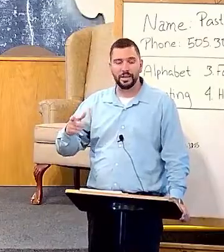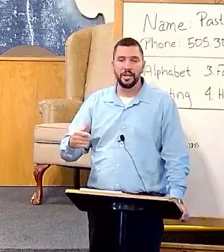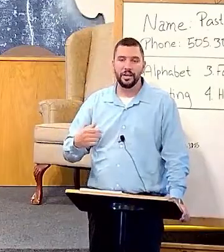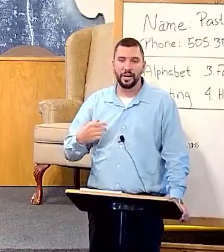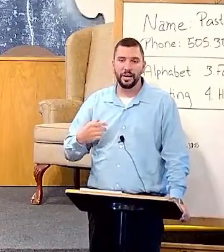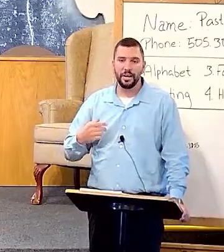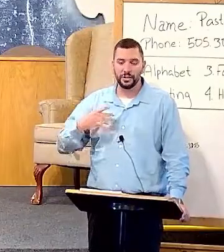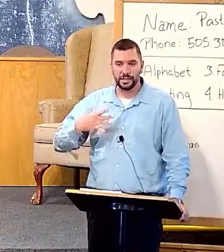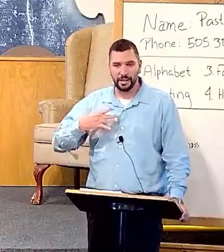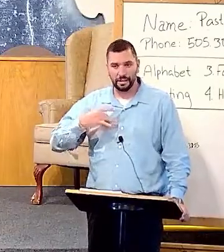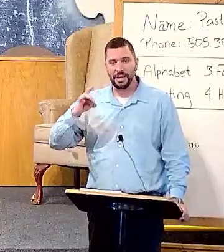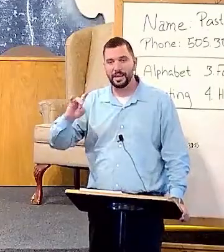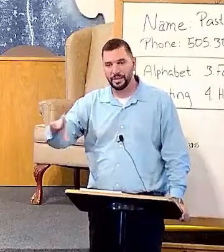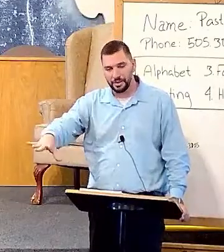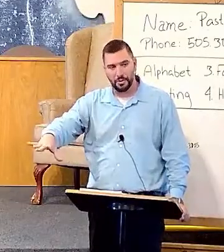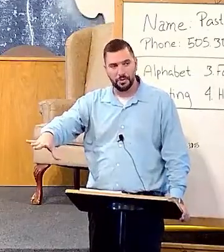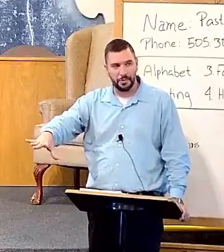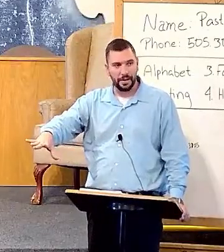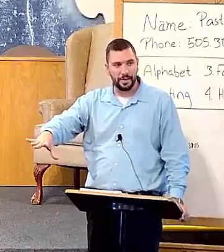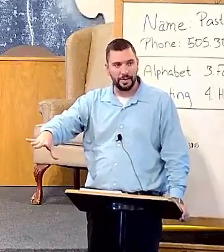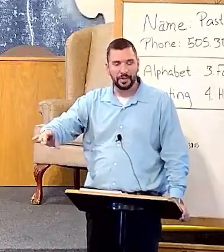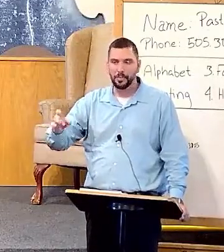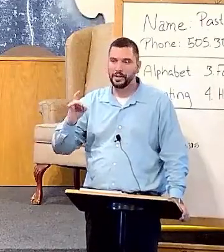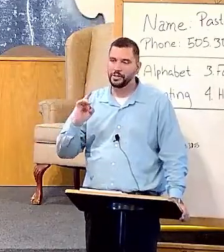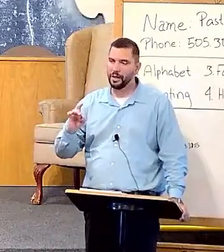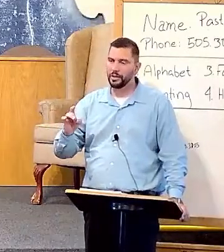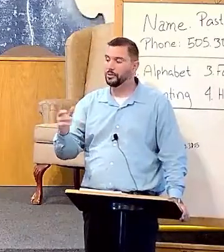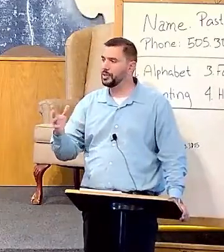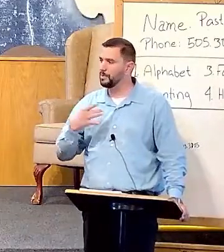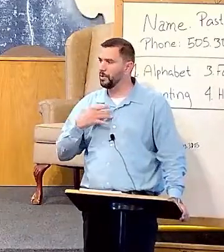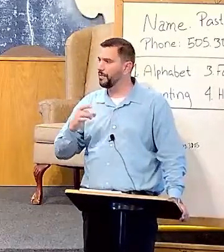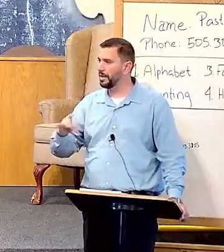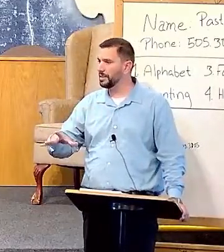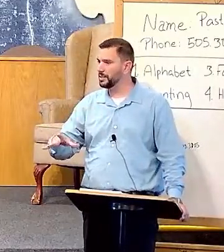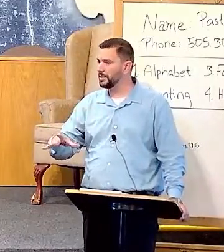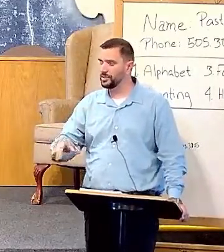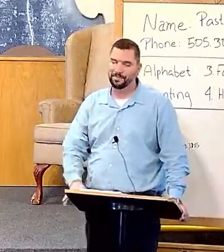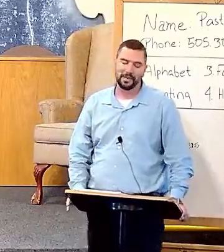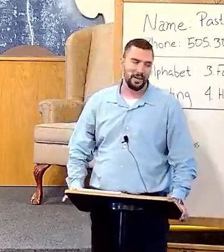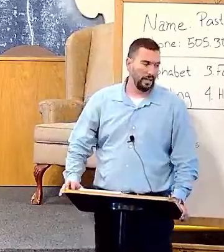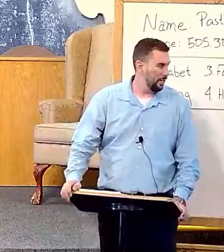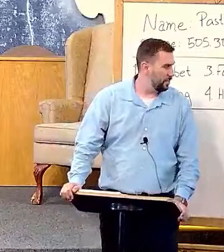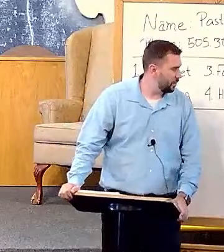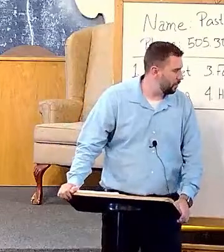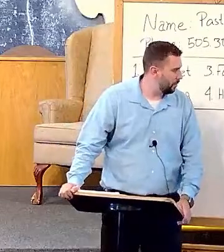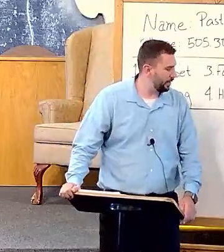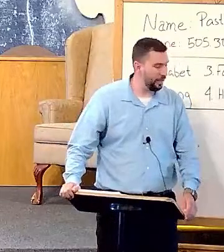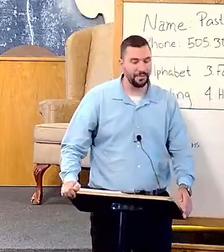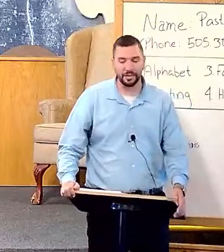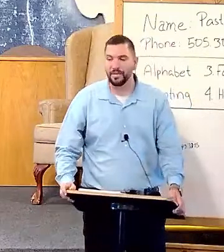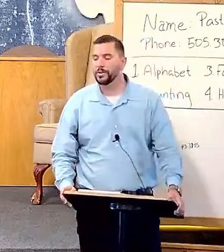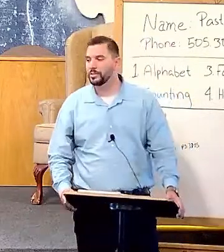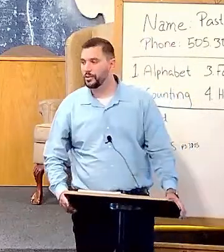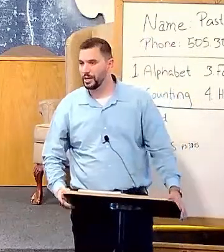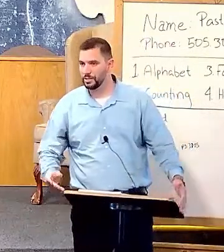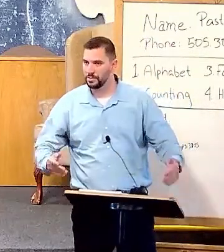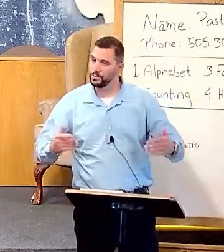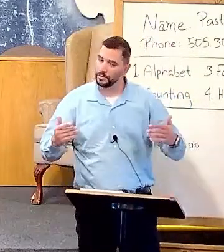I usually sign "like" and then throw it away. But you'll see both variances. And so, again, if a deaf person corrects you, go with